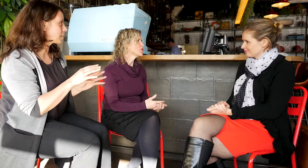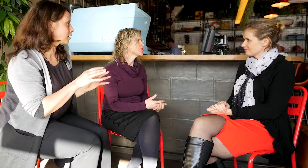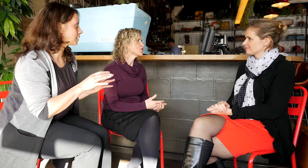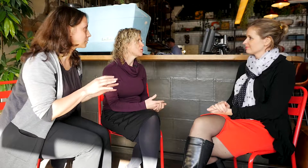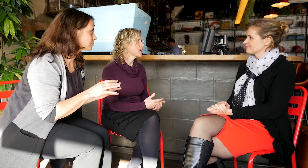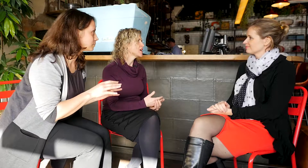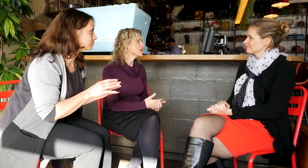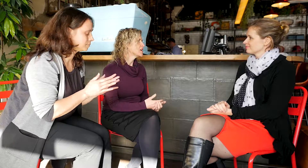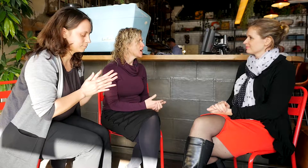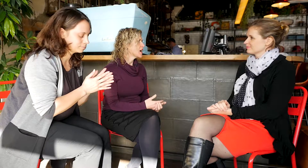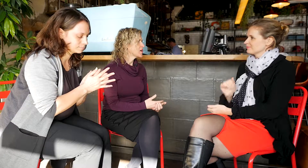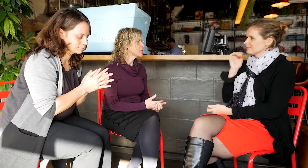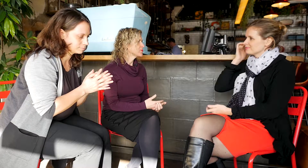the sort of main